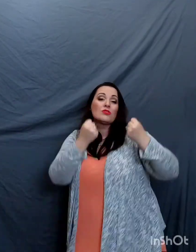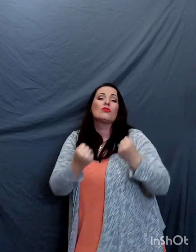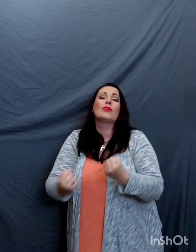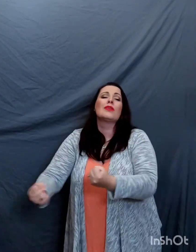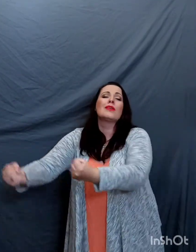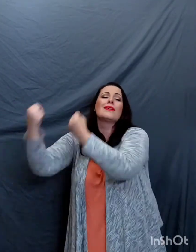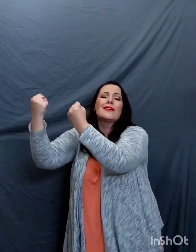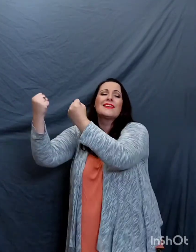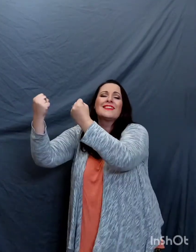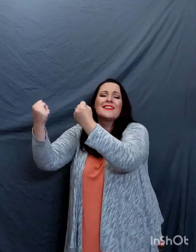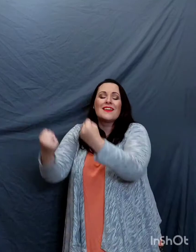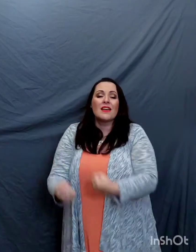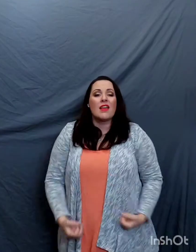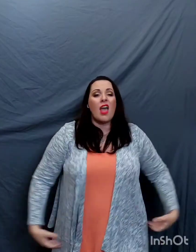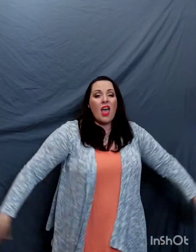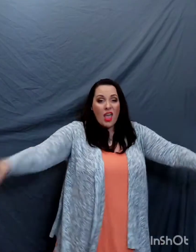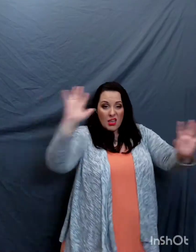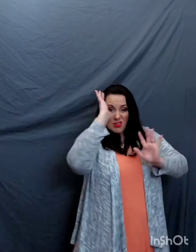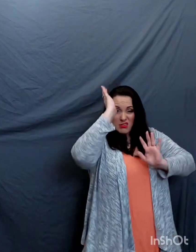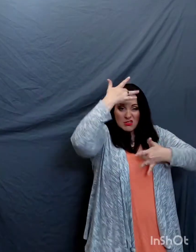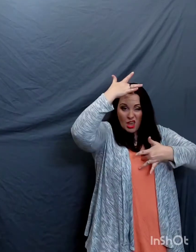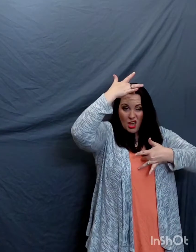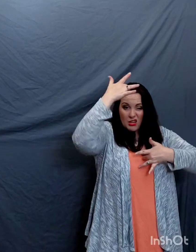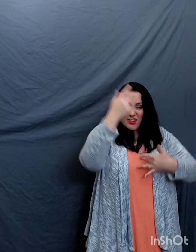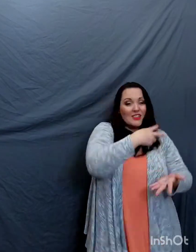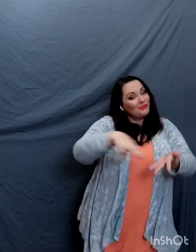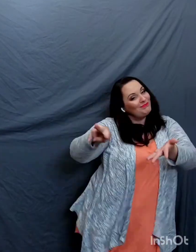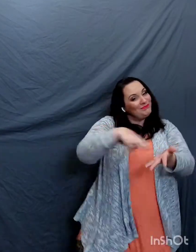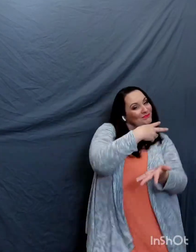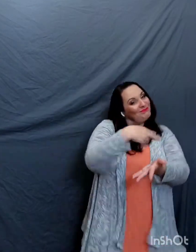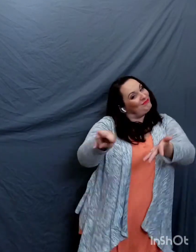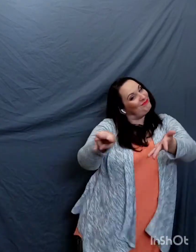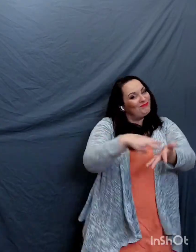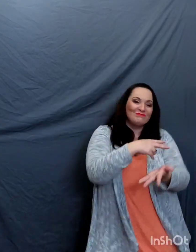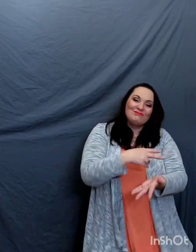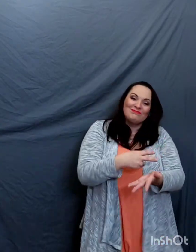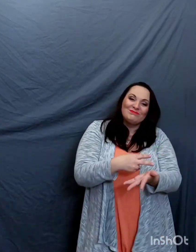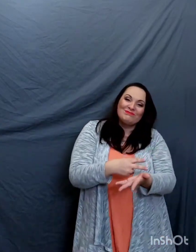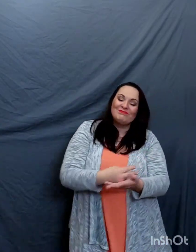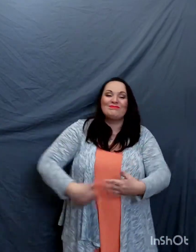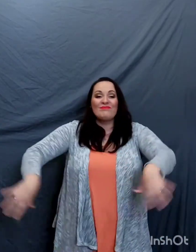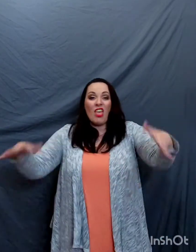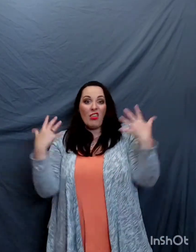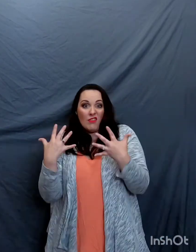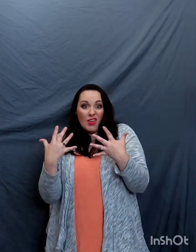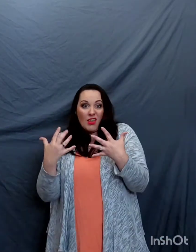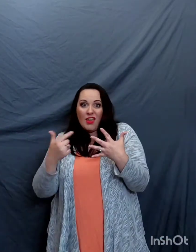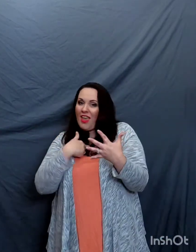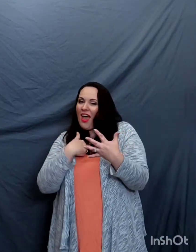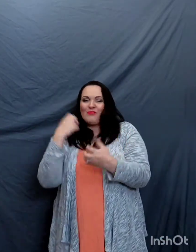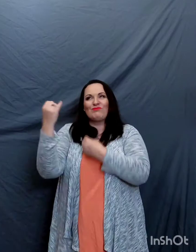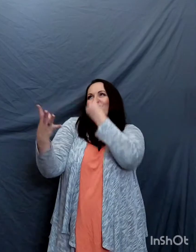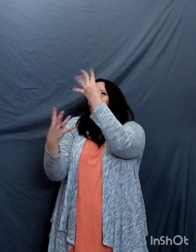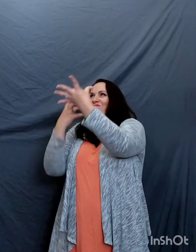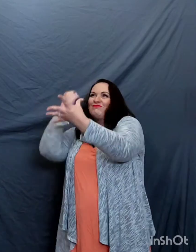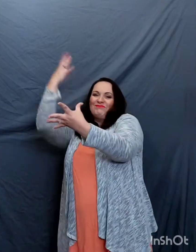my strength In the darkness I'll dance In the shadows I'll sing The